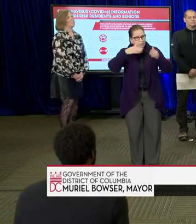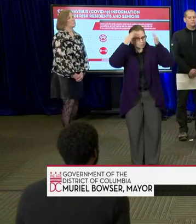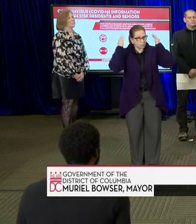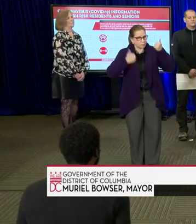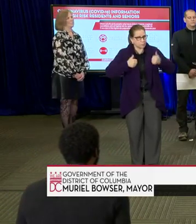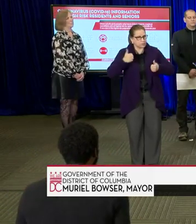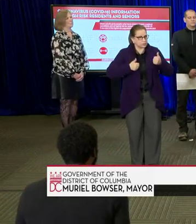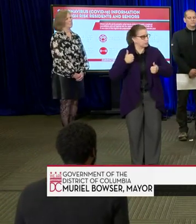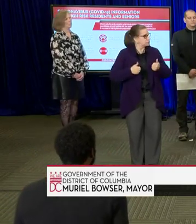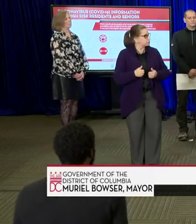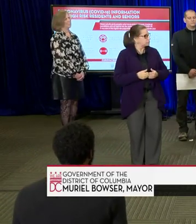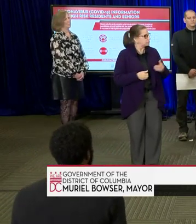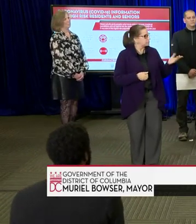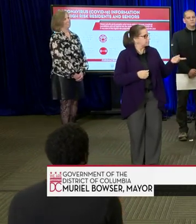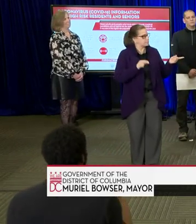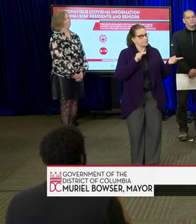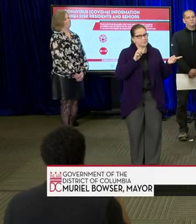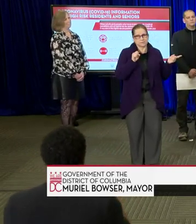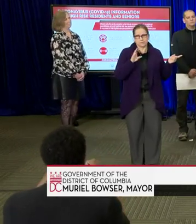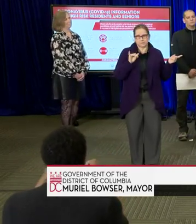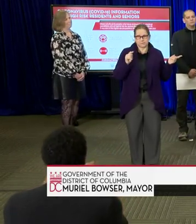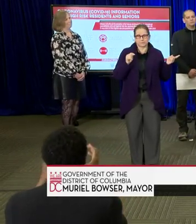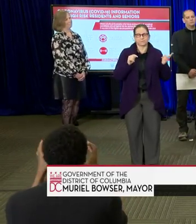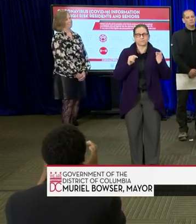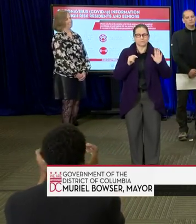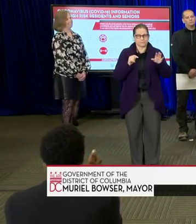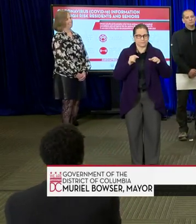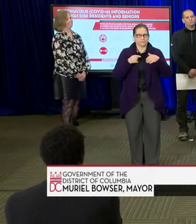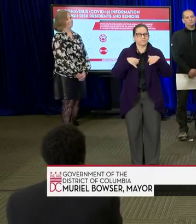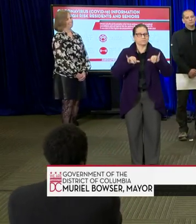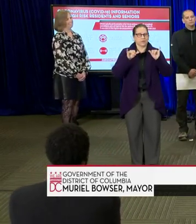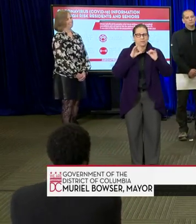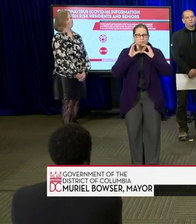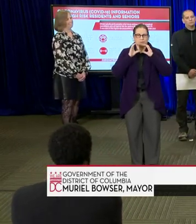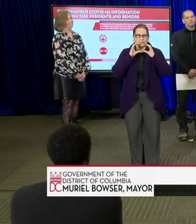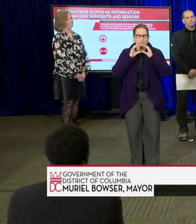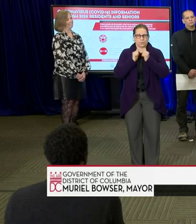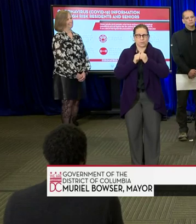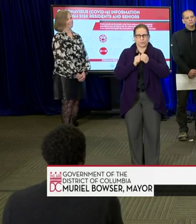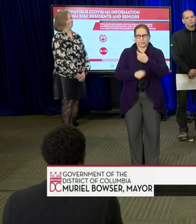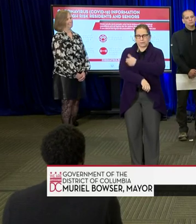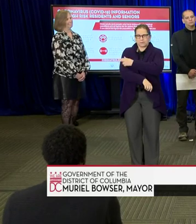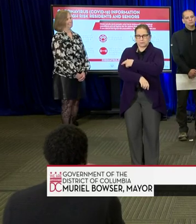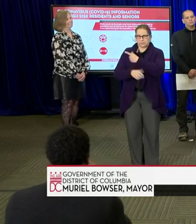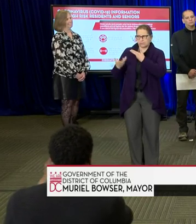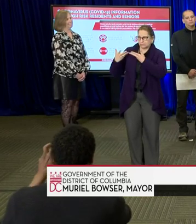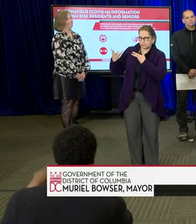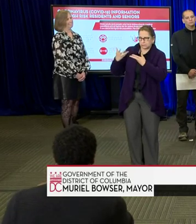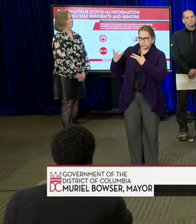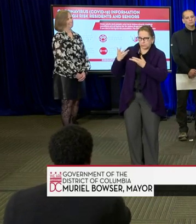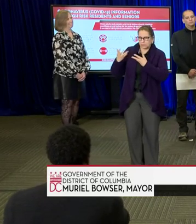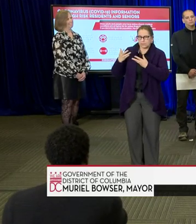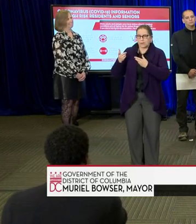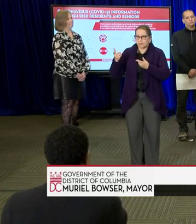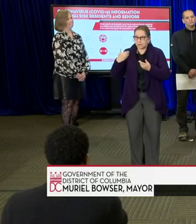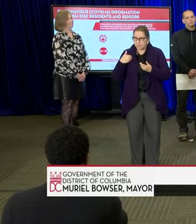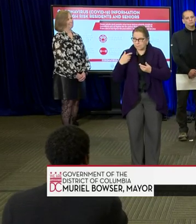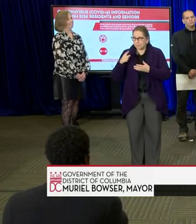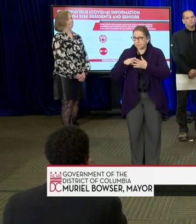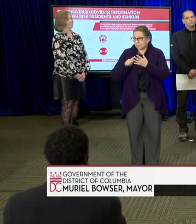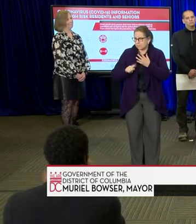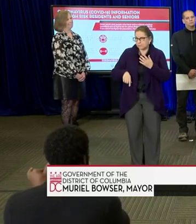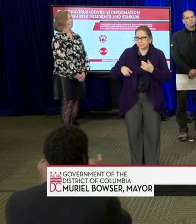We are in constant communication with all of our hospital providers. The assessments that we have in the district are similar to what you